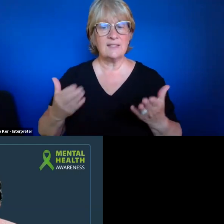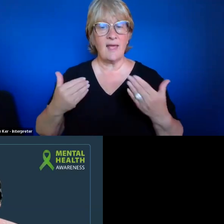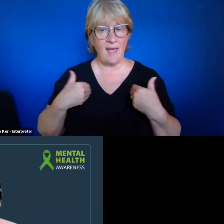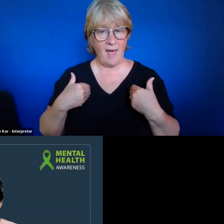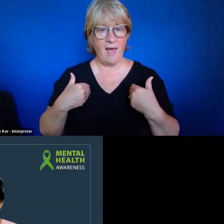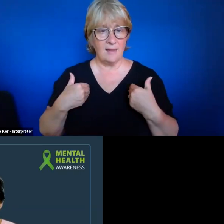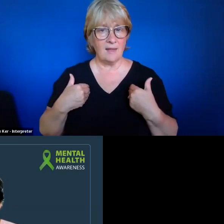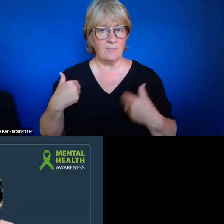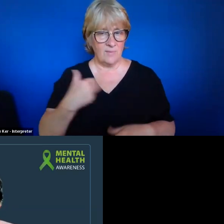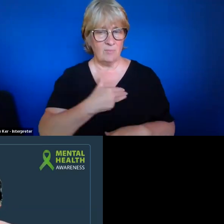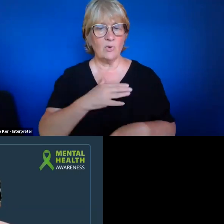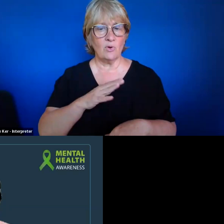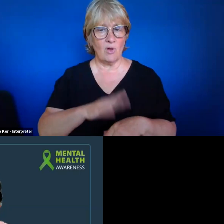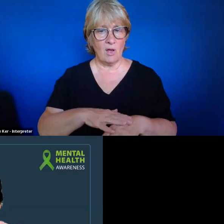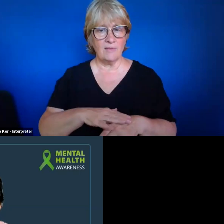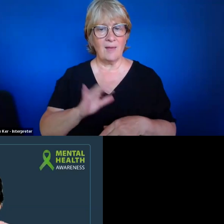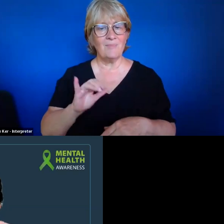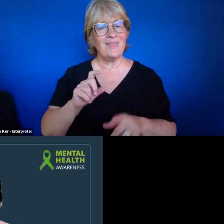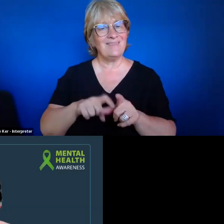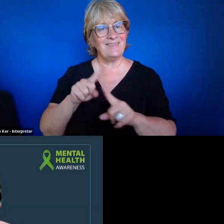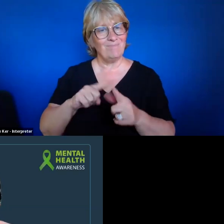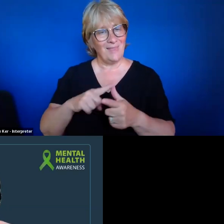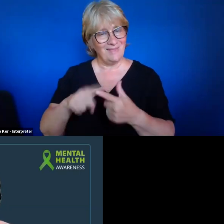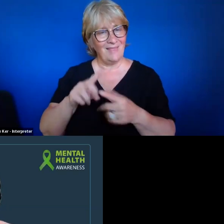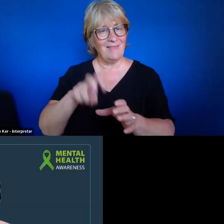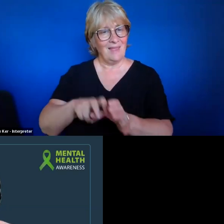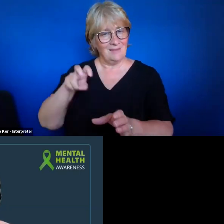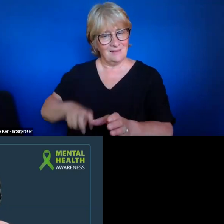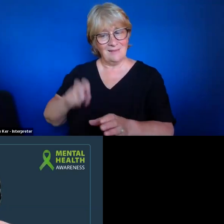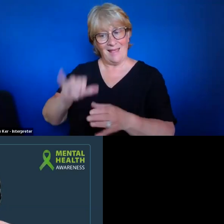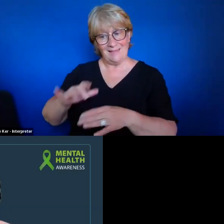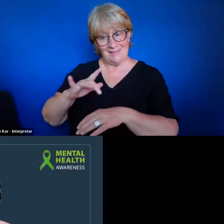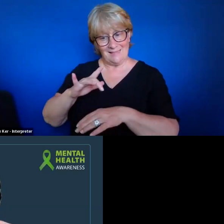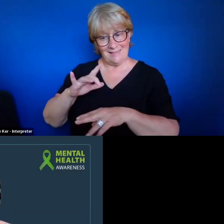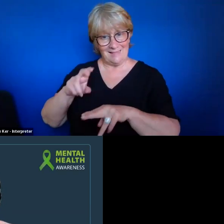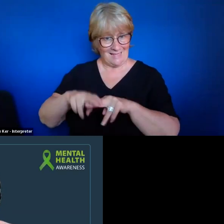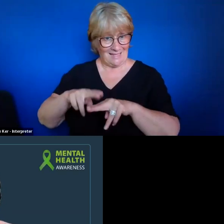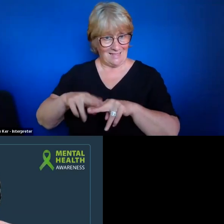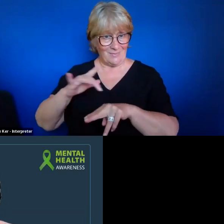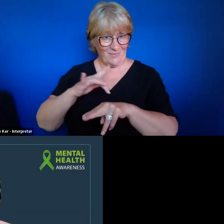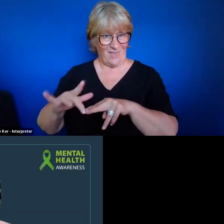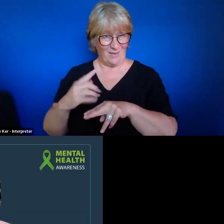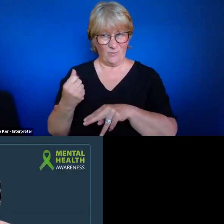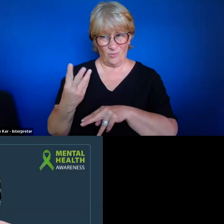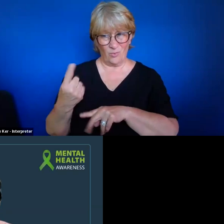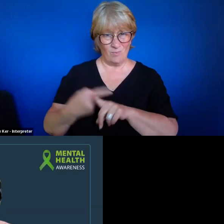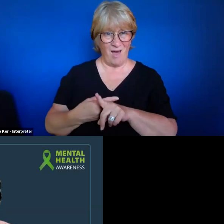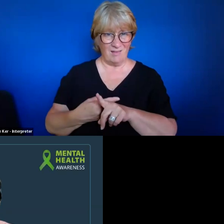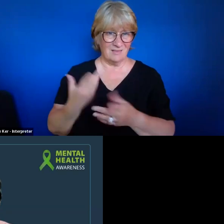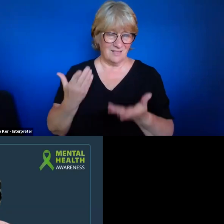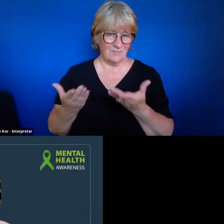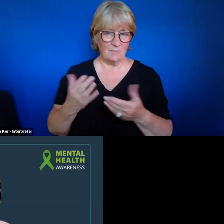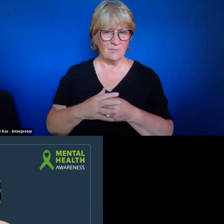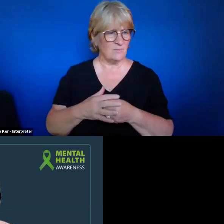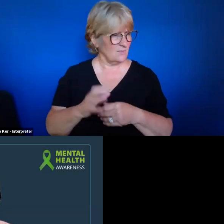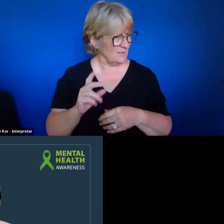committee, but that person stepped down a while back. And so that seat has been vacant for a few months, maybe. Carrie, do